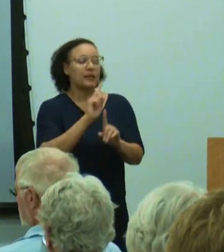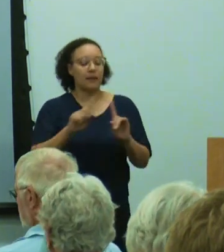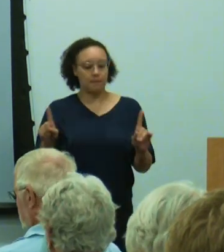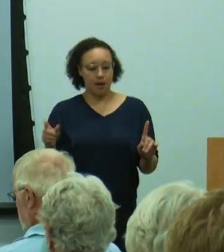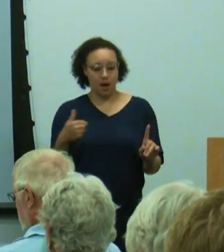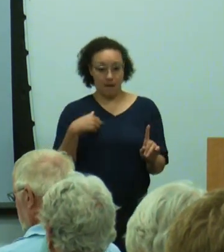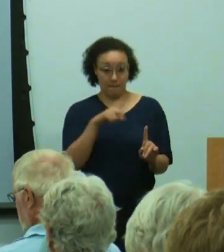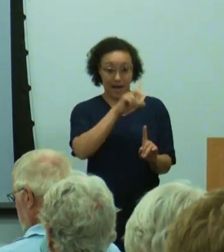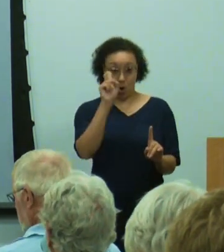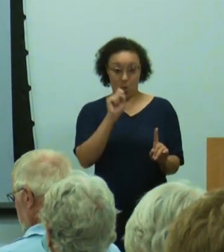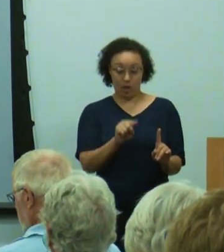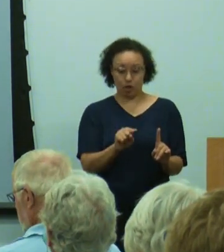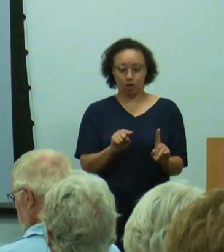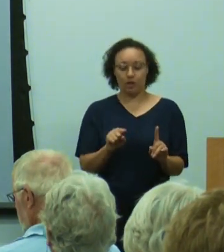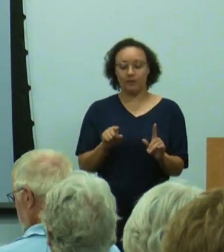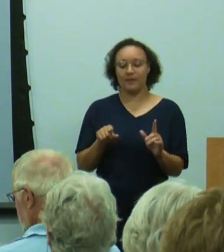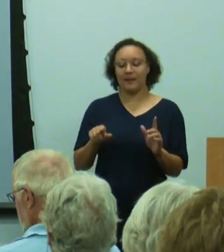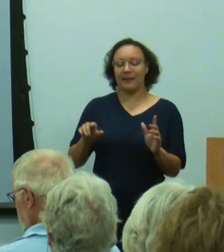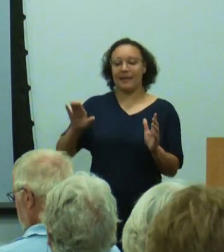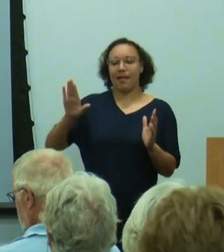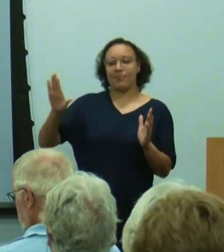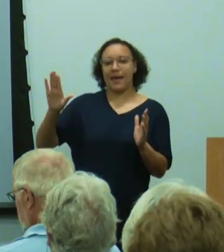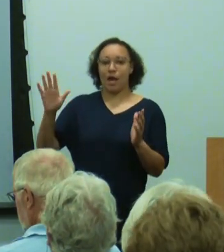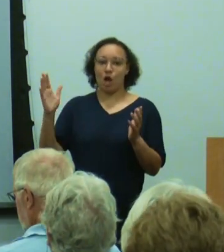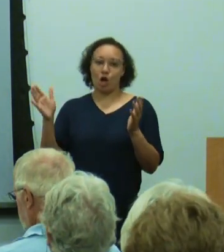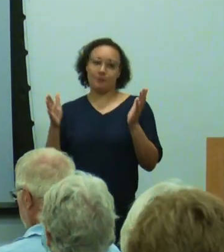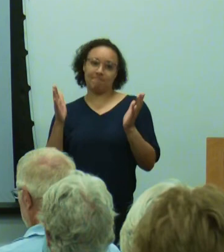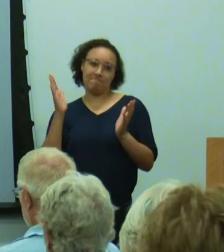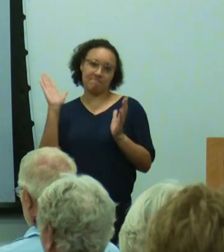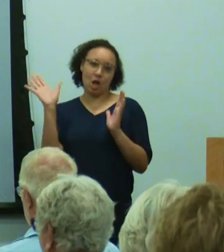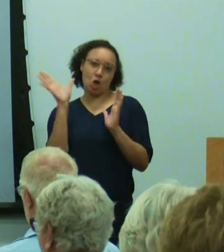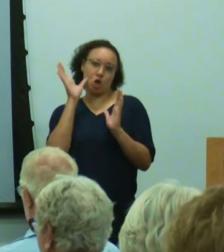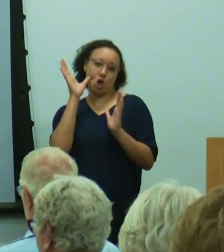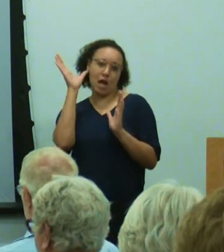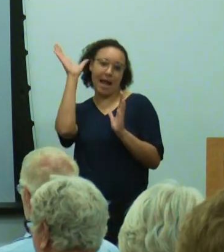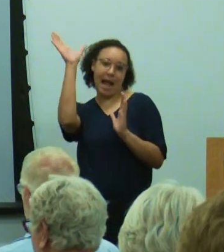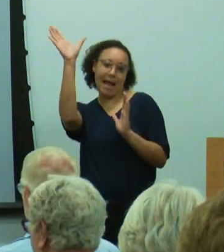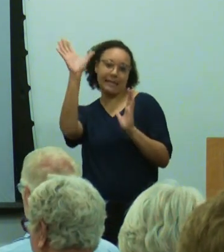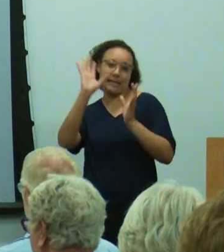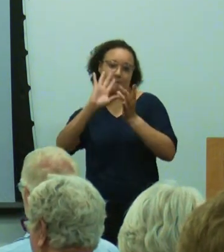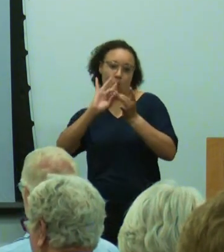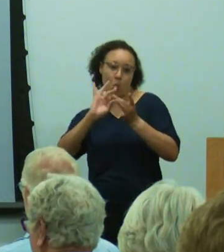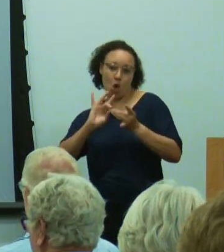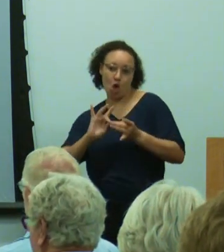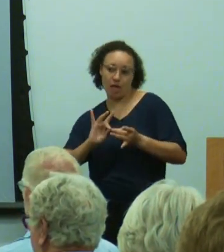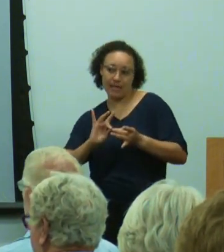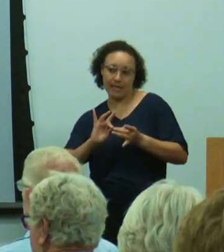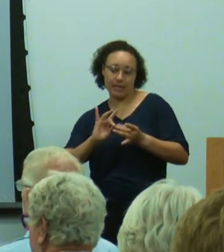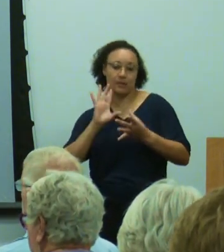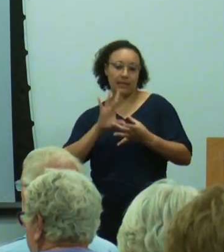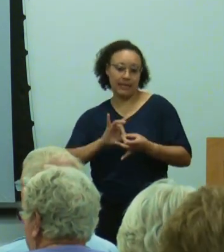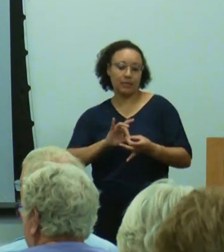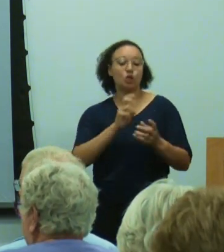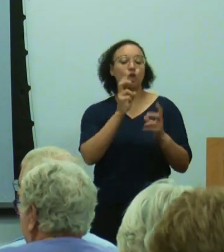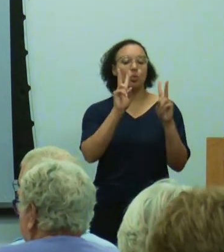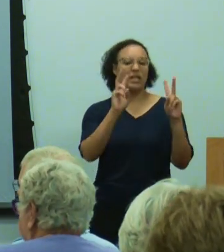very creative wording, the very artistic creative wording of issue one.